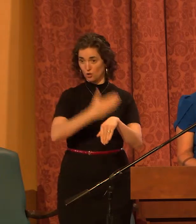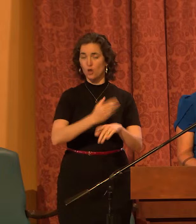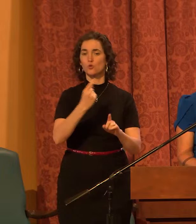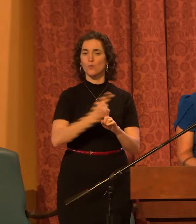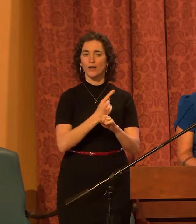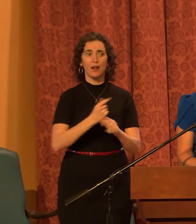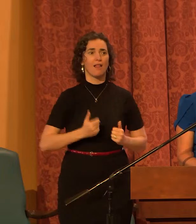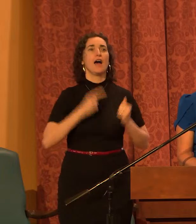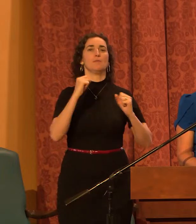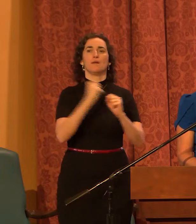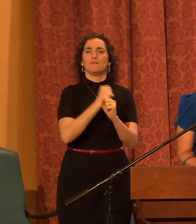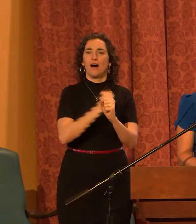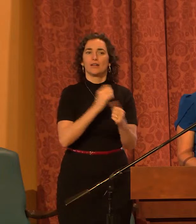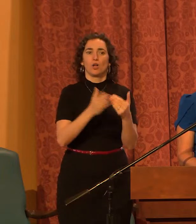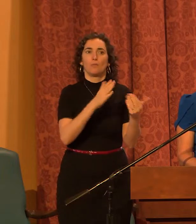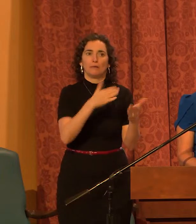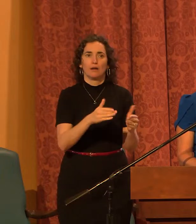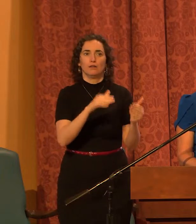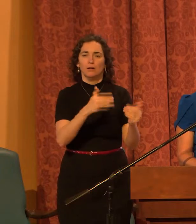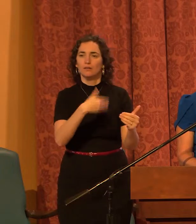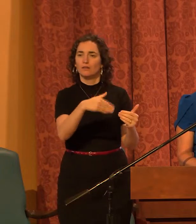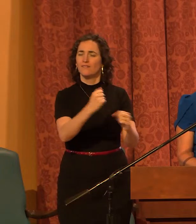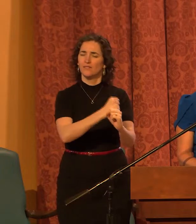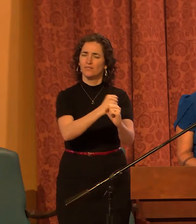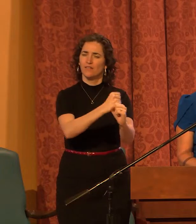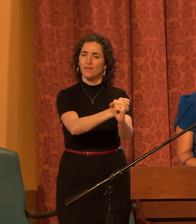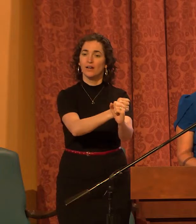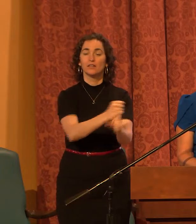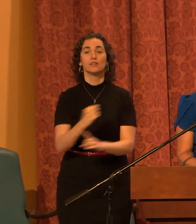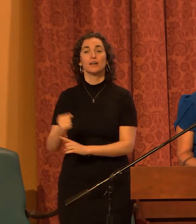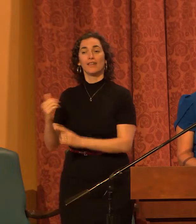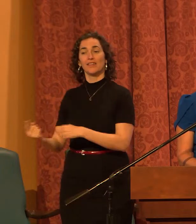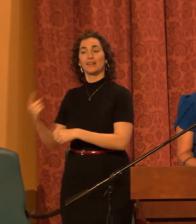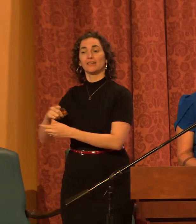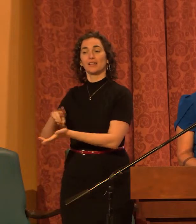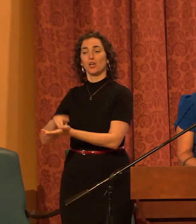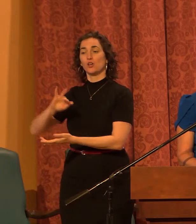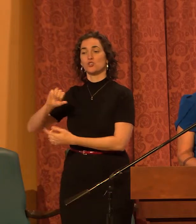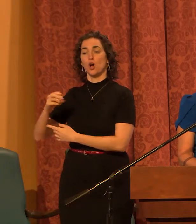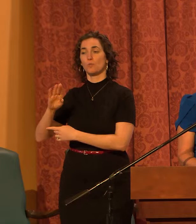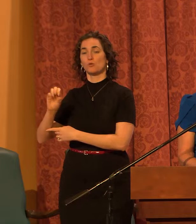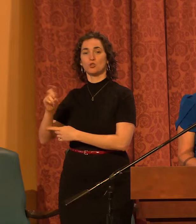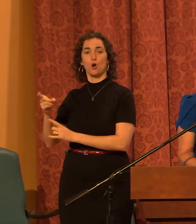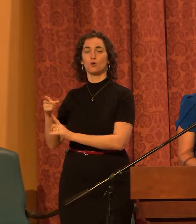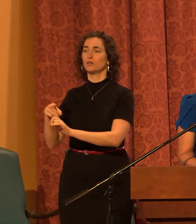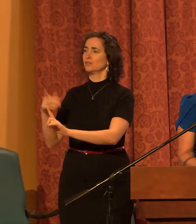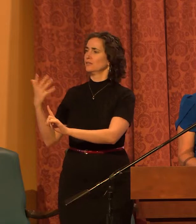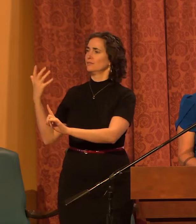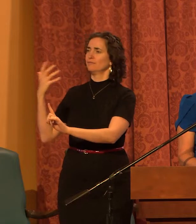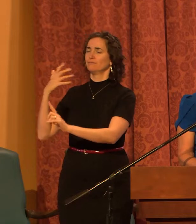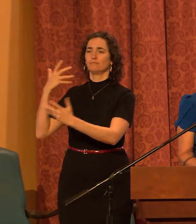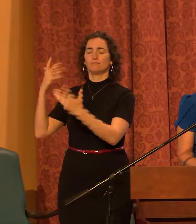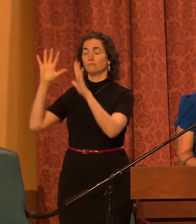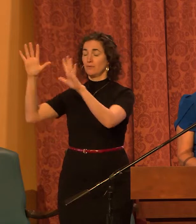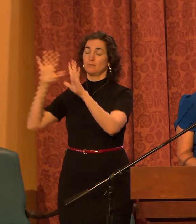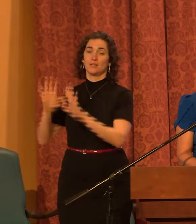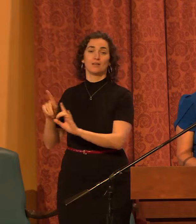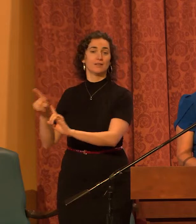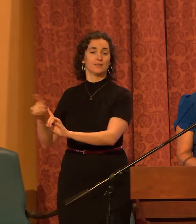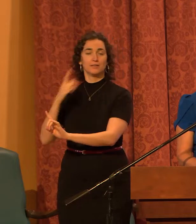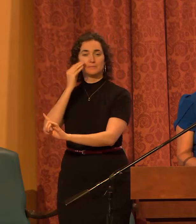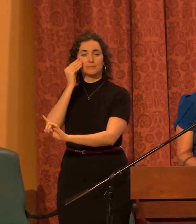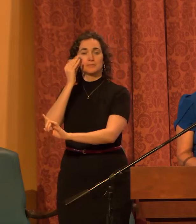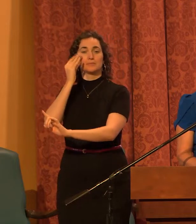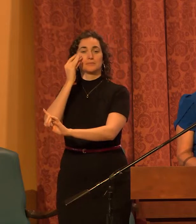regular basis, his committed daily daytime nurse, Josh Mujo, is the stuff legends are made